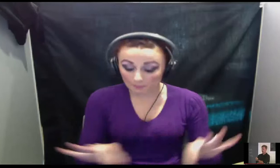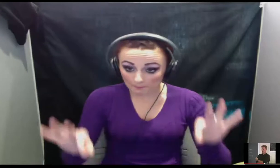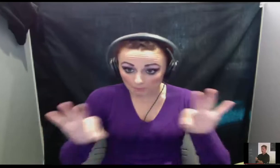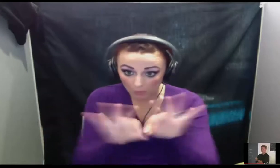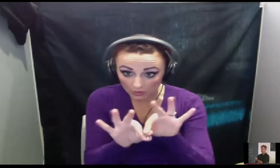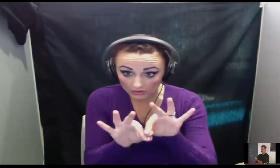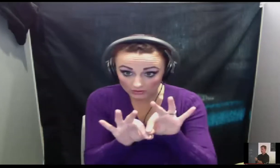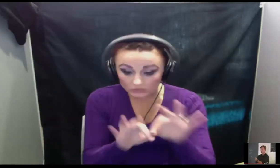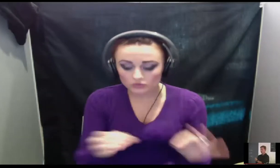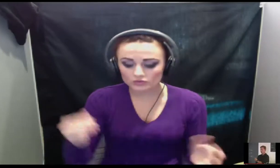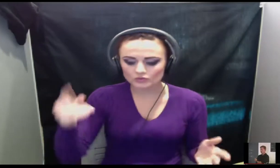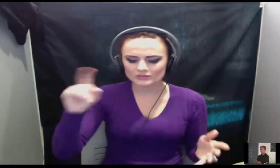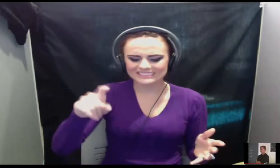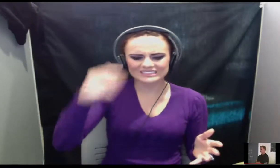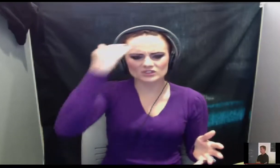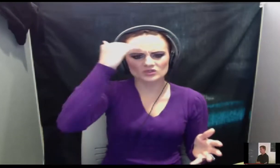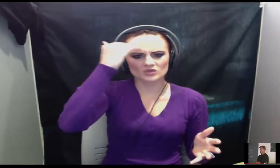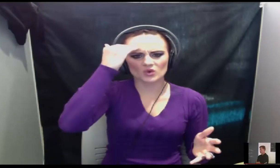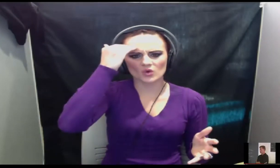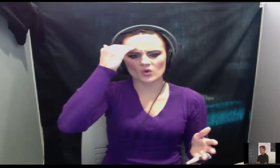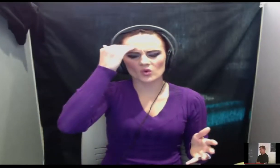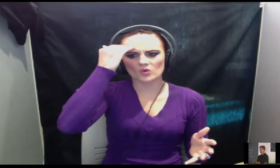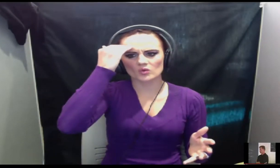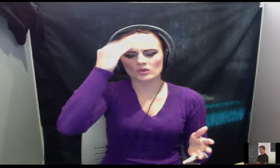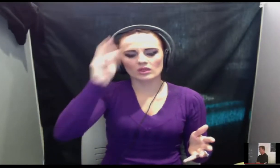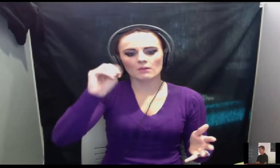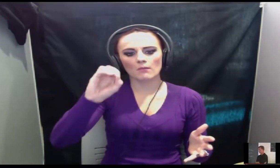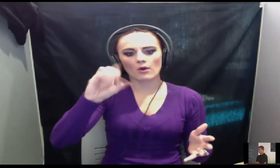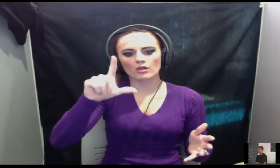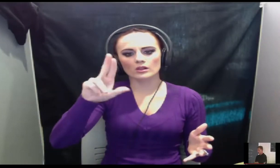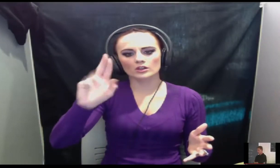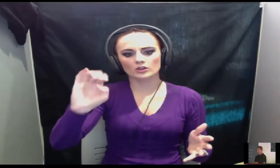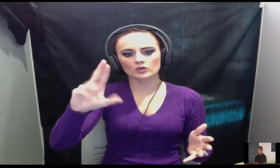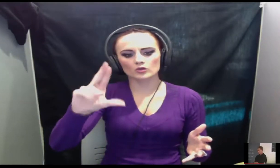air at different temperatures.